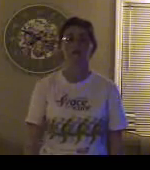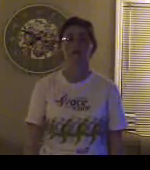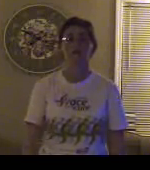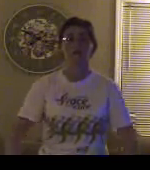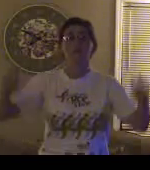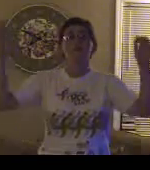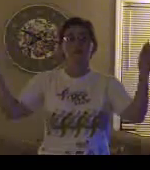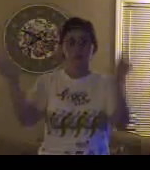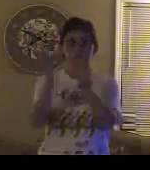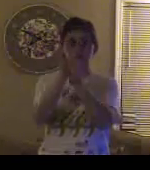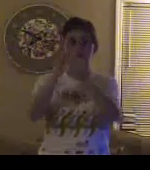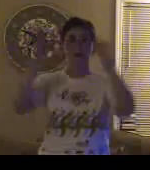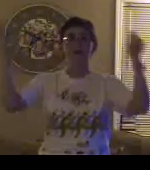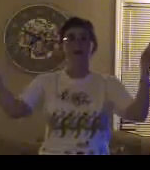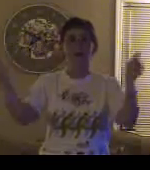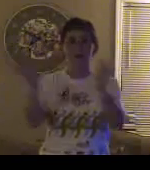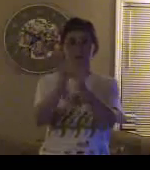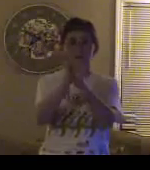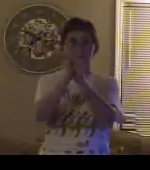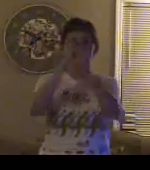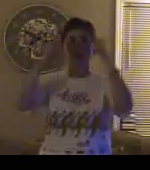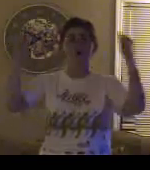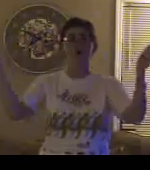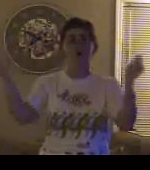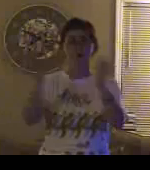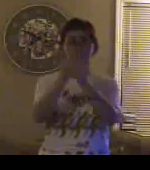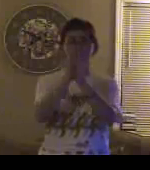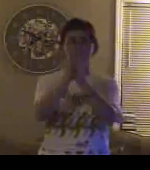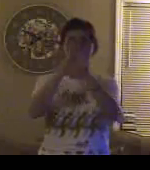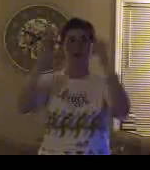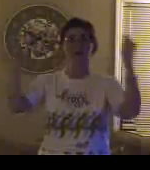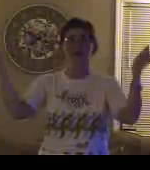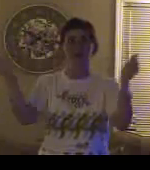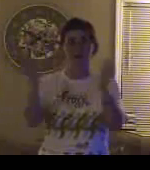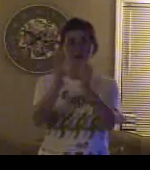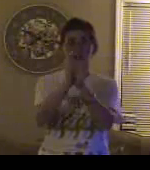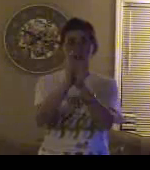Thanksgiving, bells are ringing,